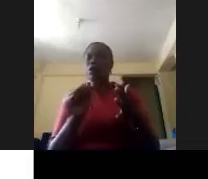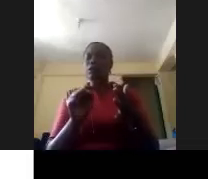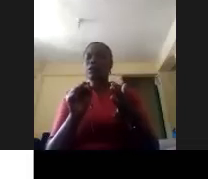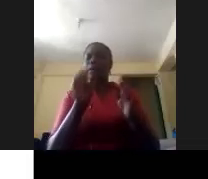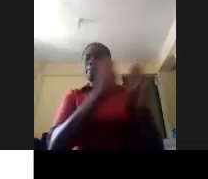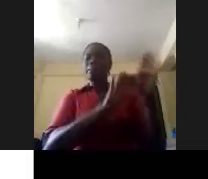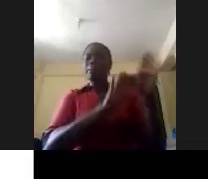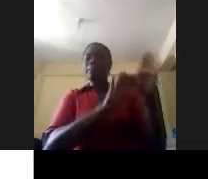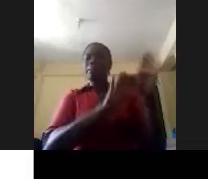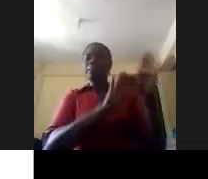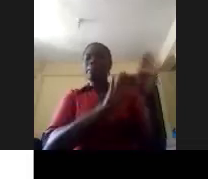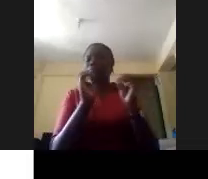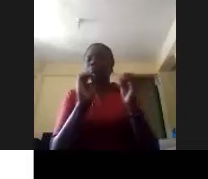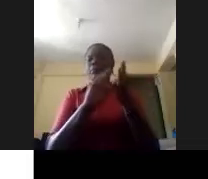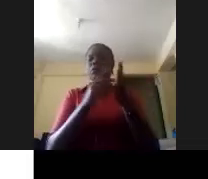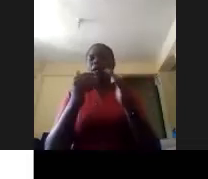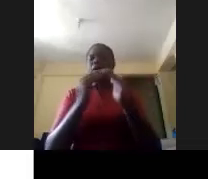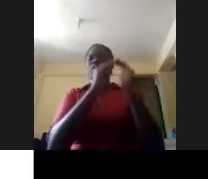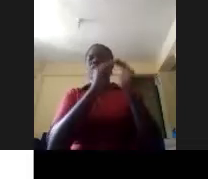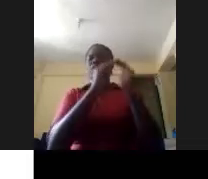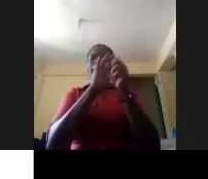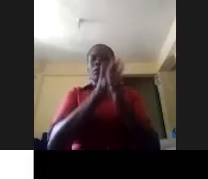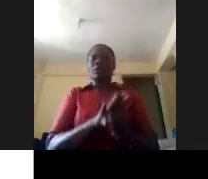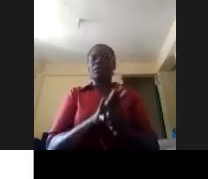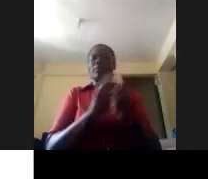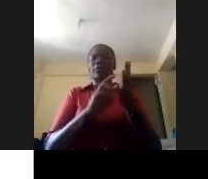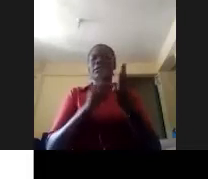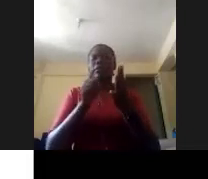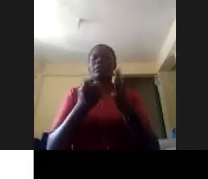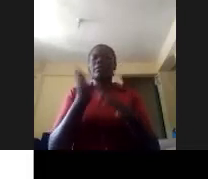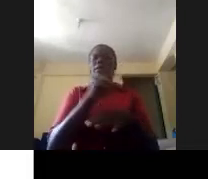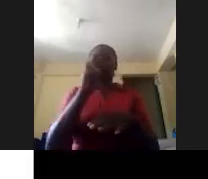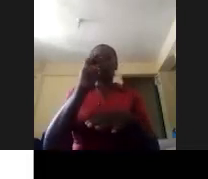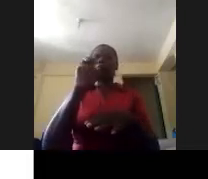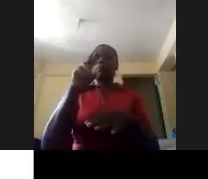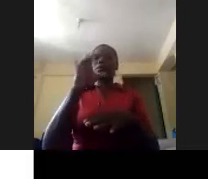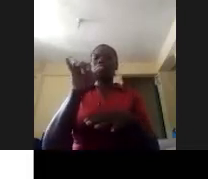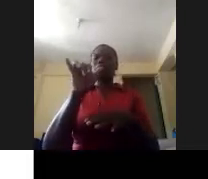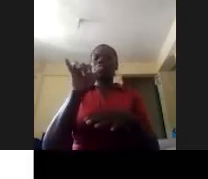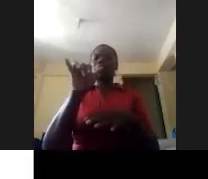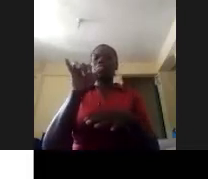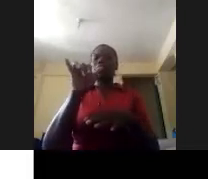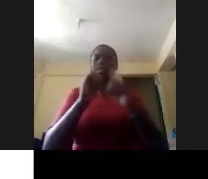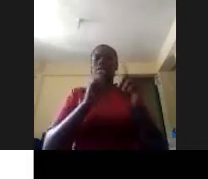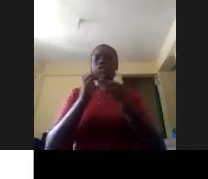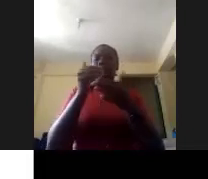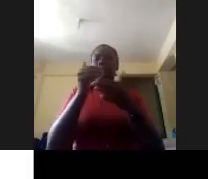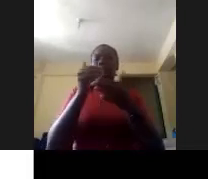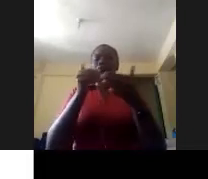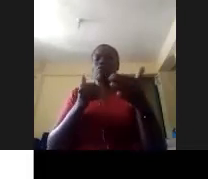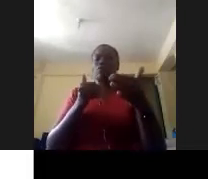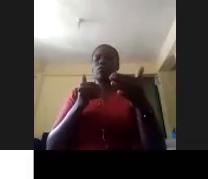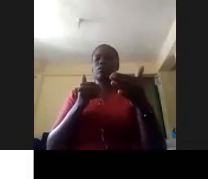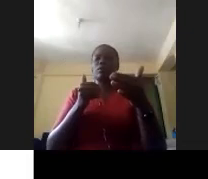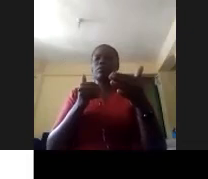lot of peer pressure, and that takes us back to Dr. Mercy's discussion on substance use and all that. Yeah.